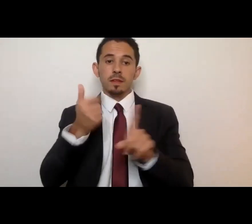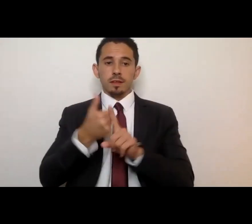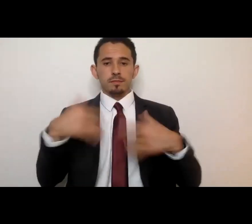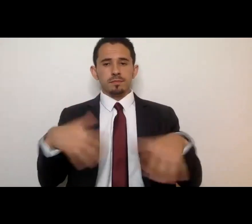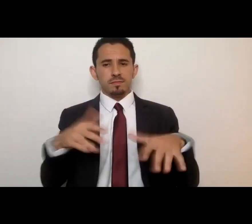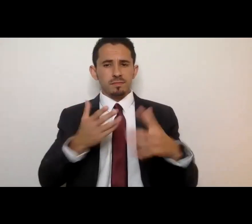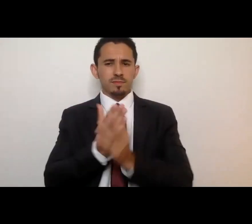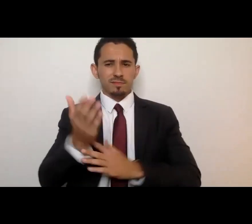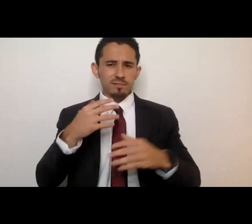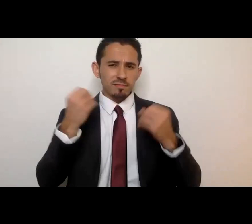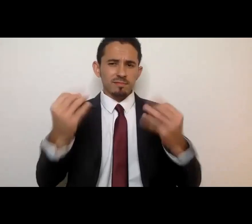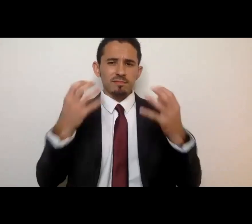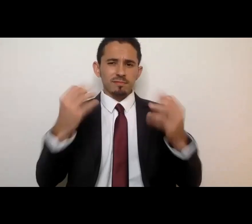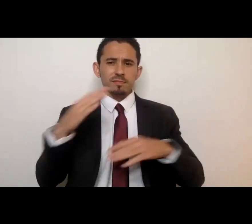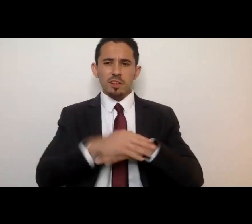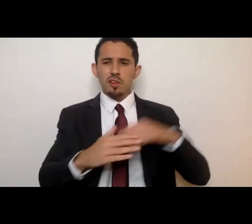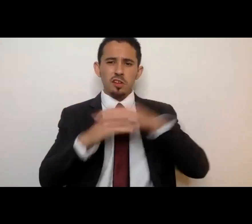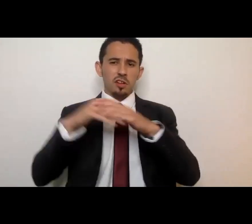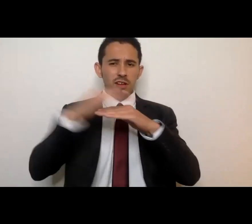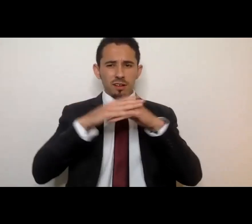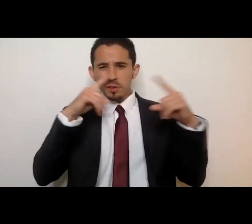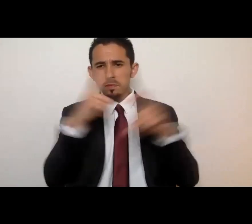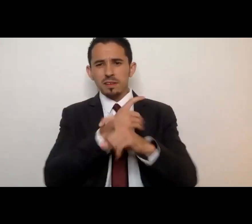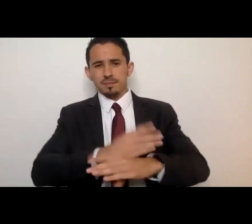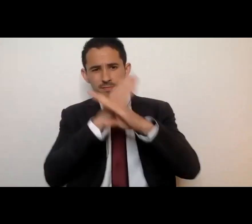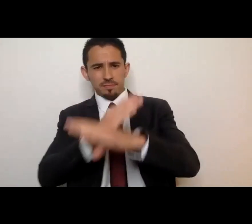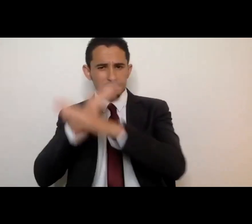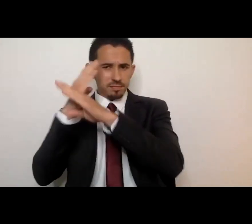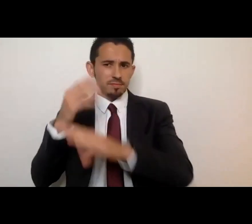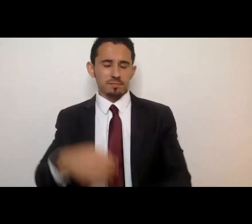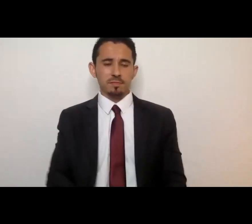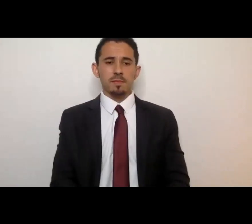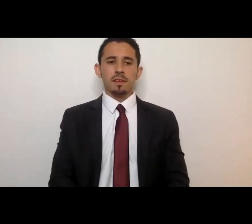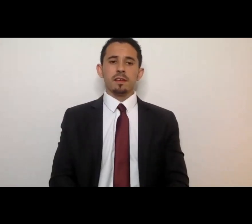So there are complex layers of obstacles faced by deaf individuals.